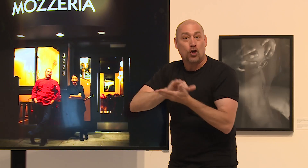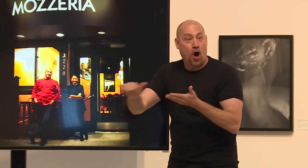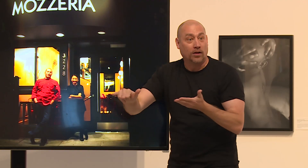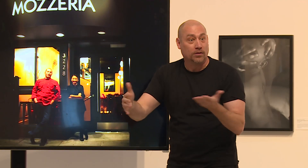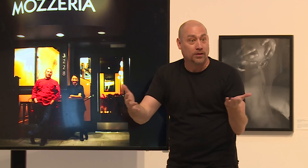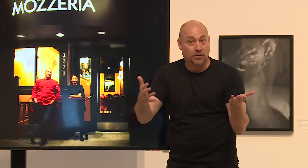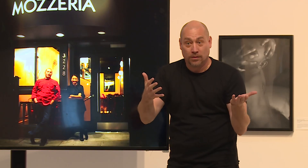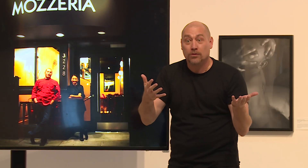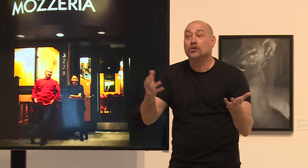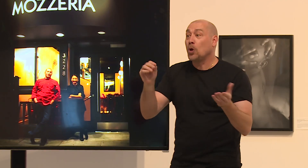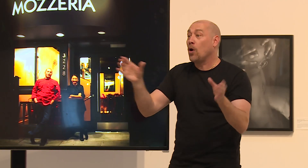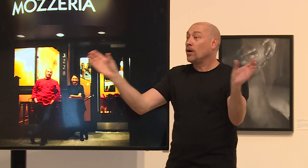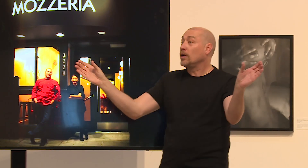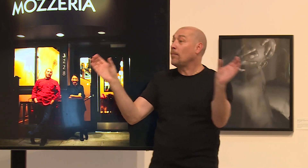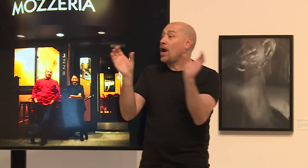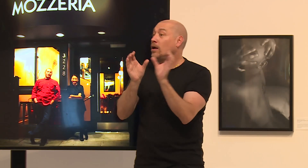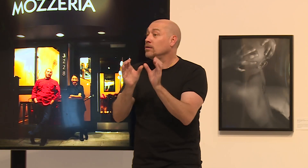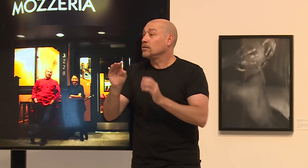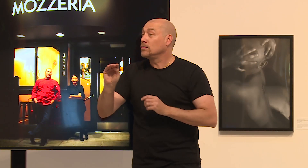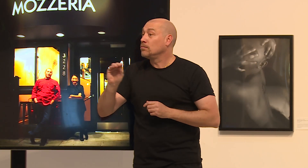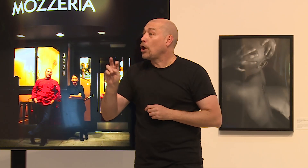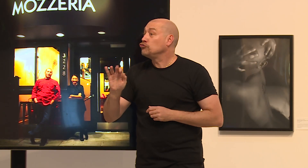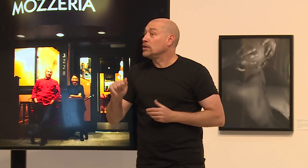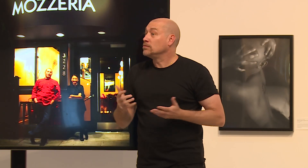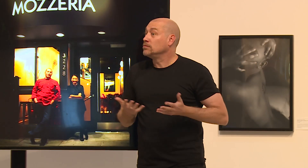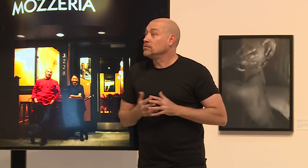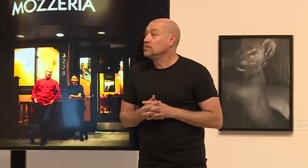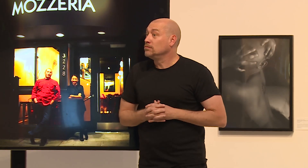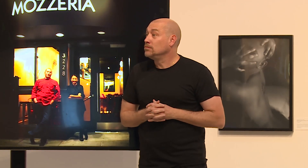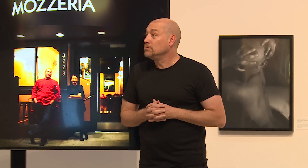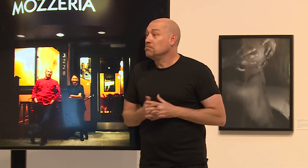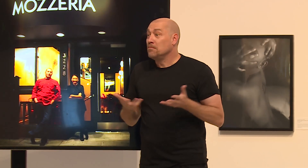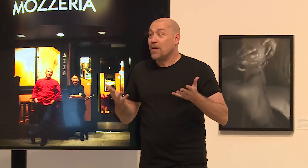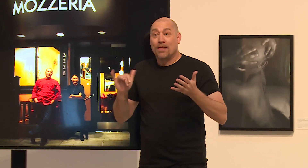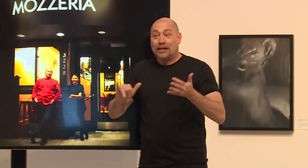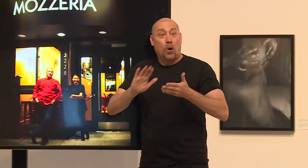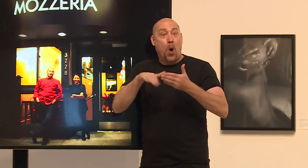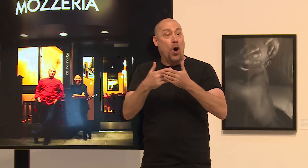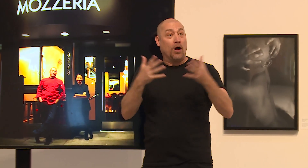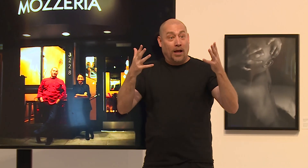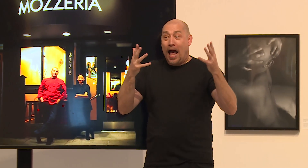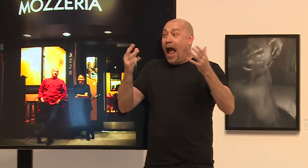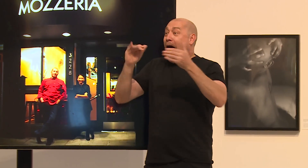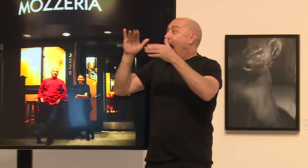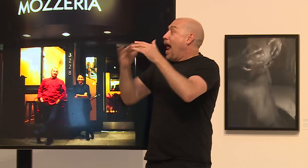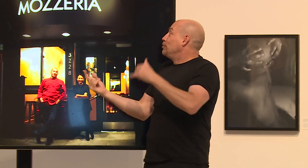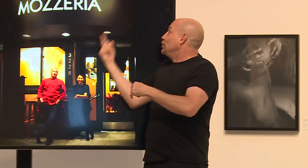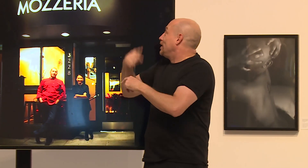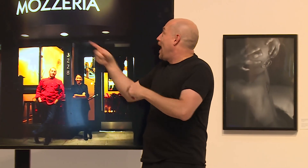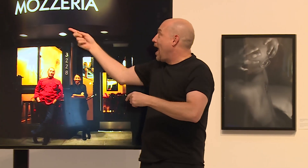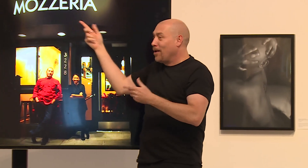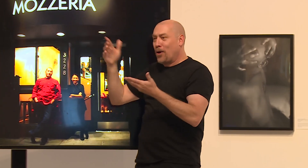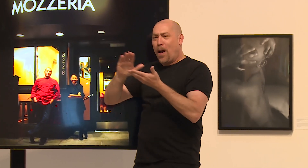pizzerias in New York are everywhere. So, mozzarella, pizzeria, mozzarella.